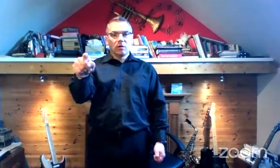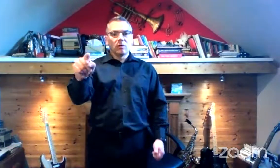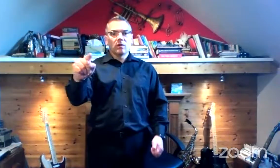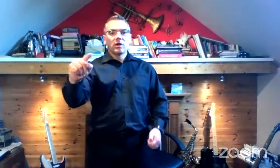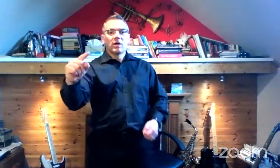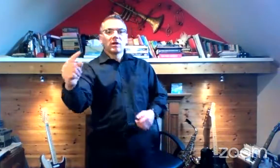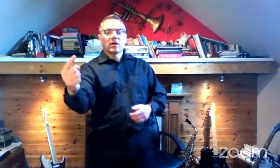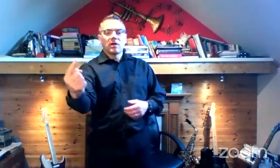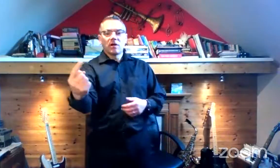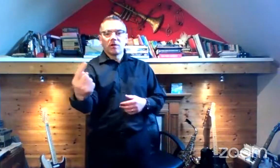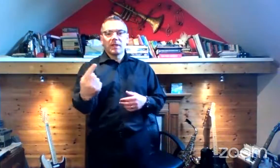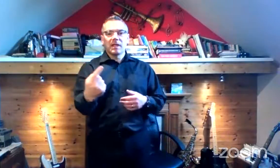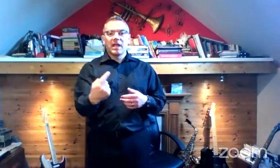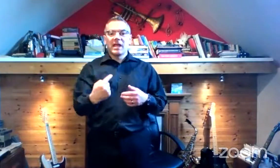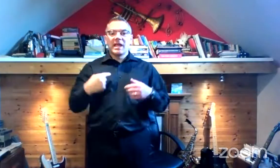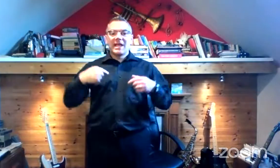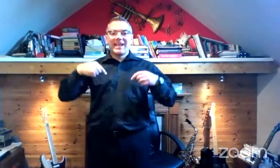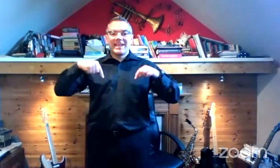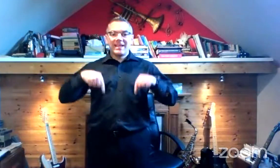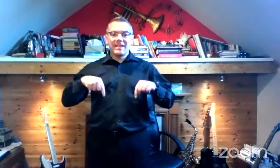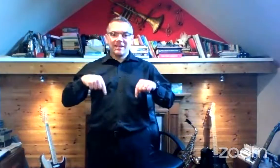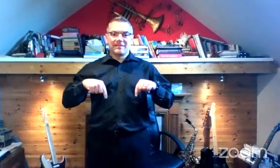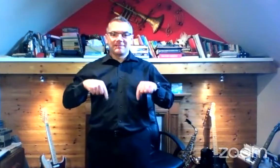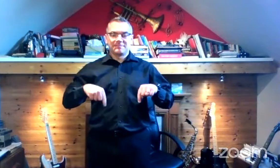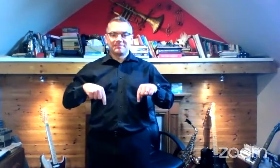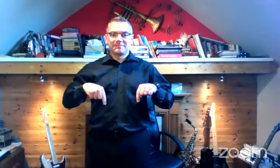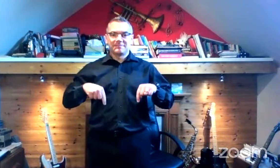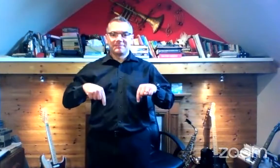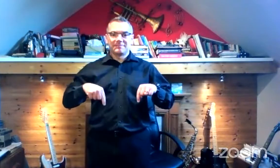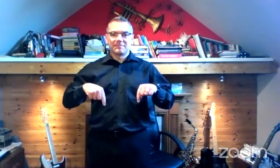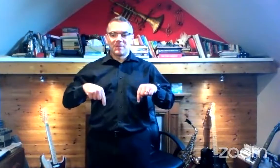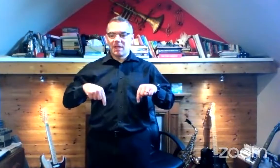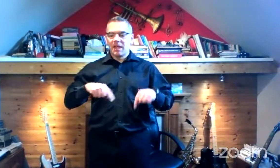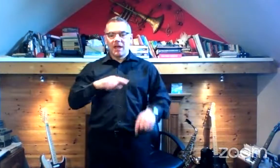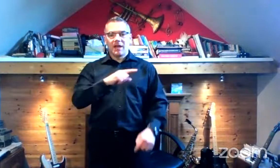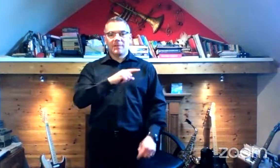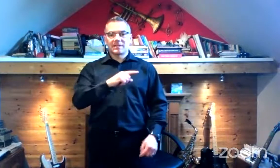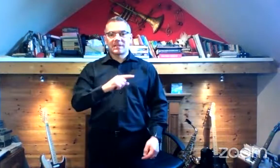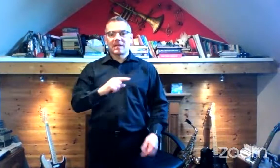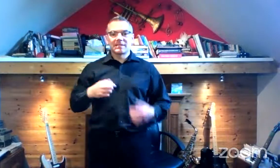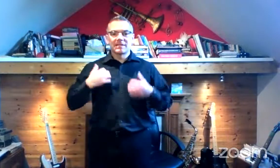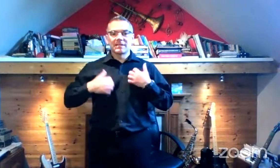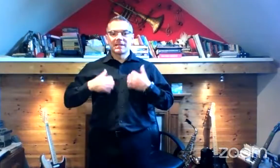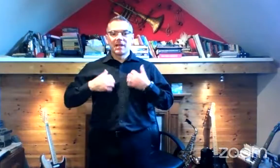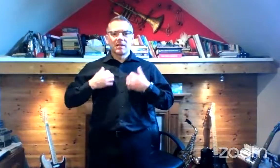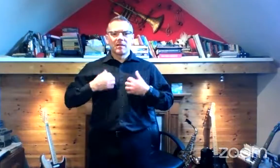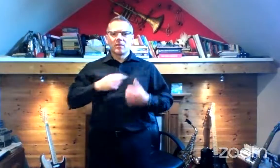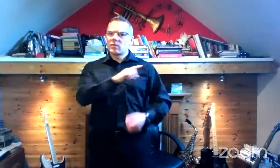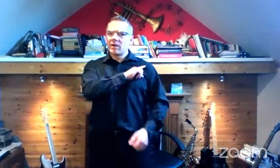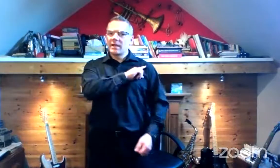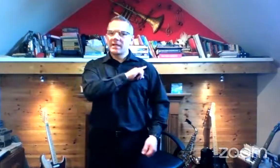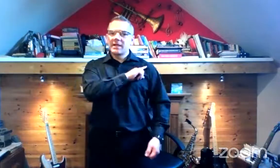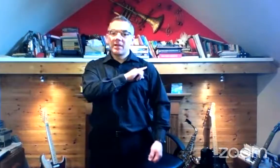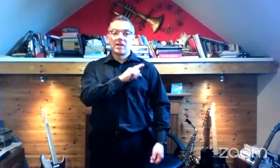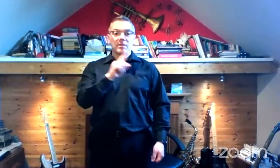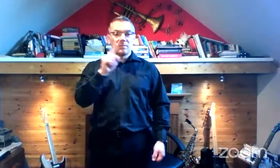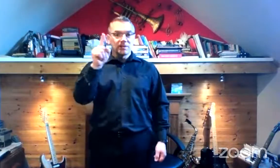You're coming here. I'm excited. Why?